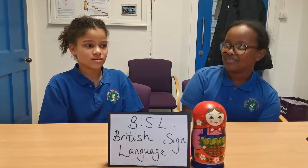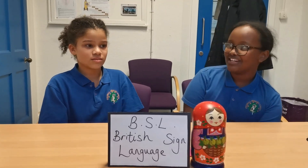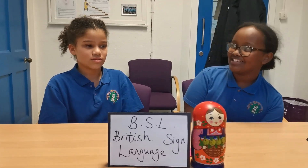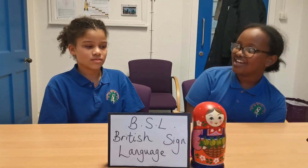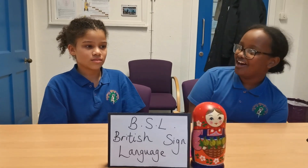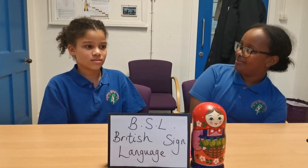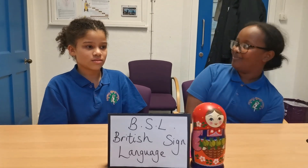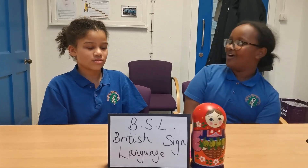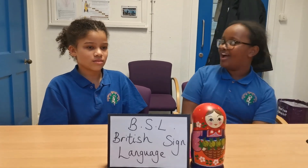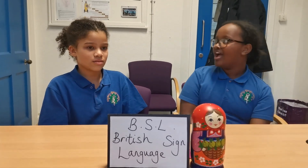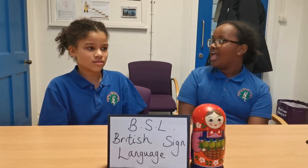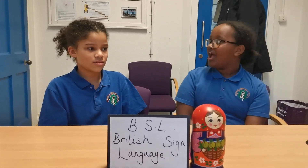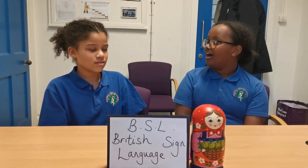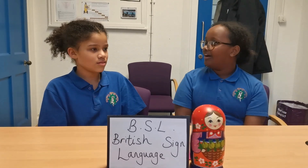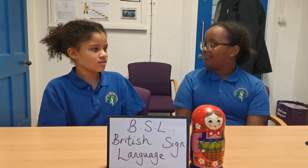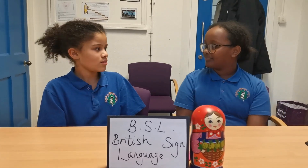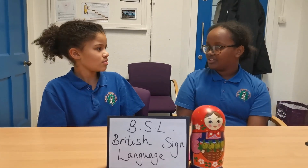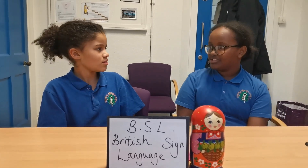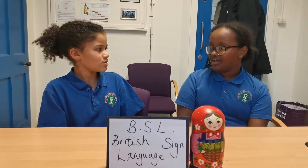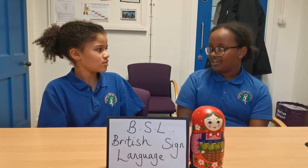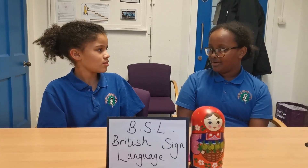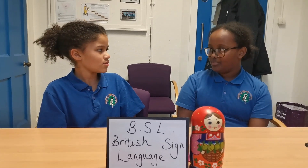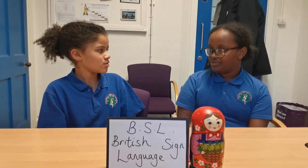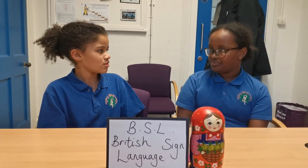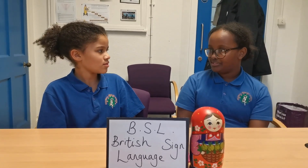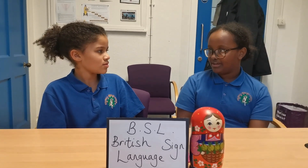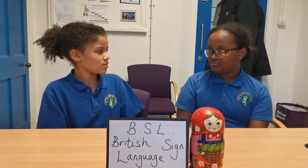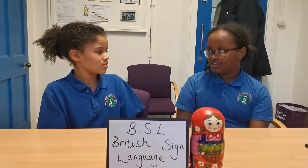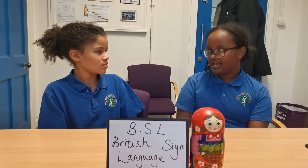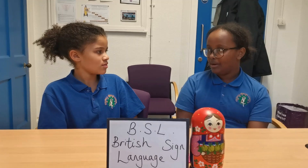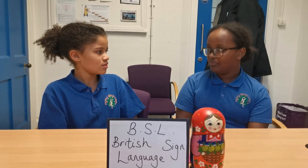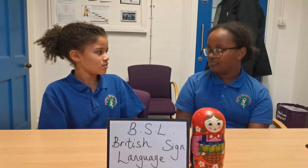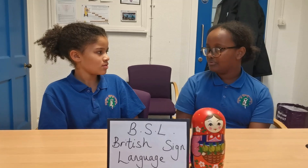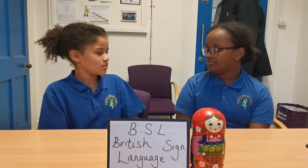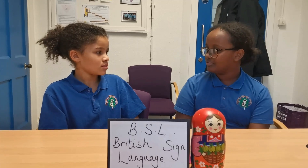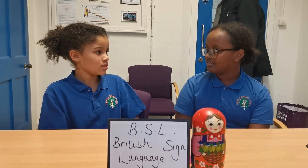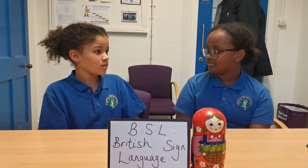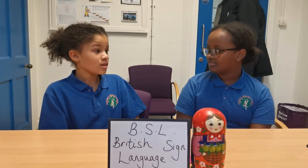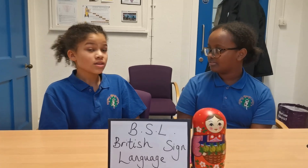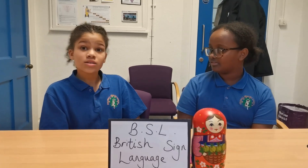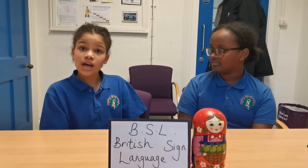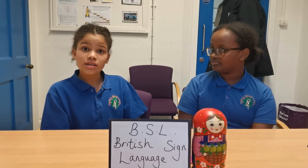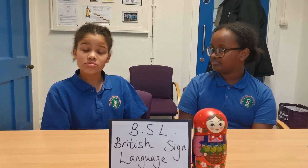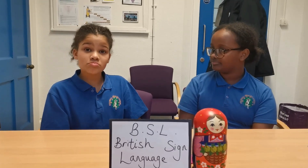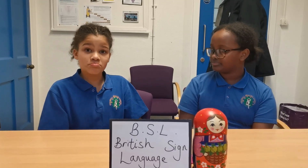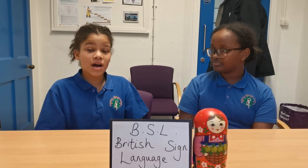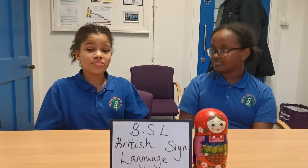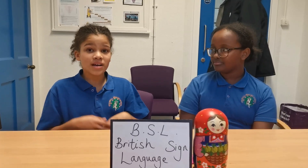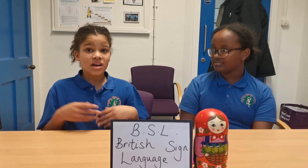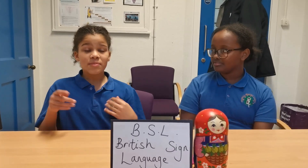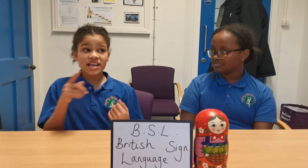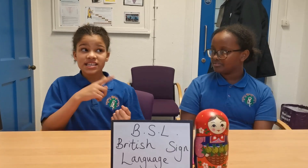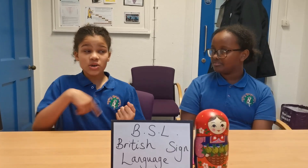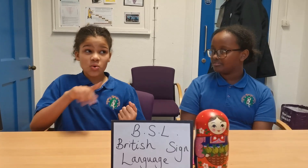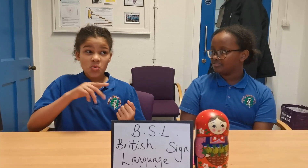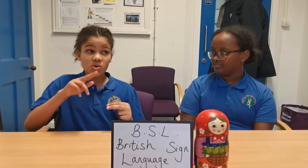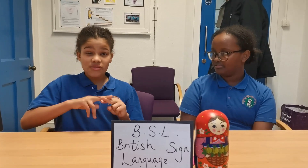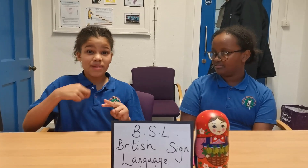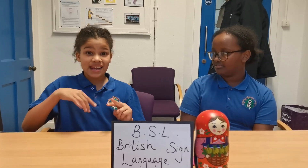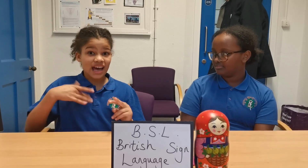been a time where sign language was like really helpful? Yeah, basically all of my